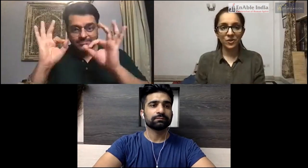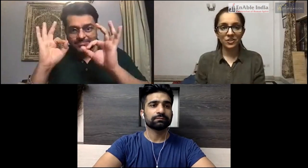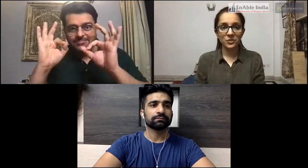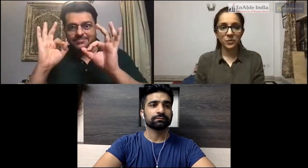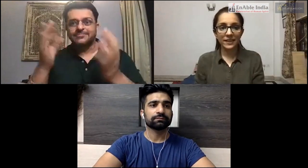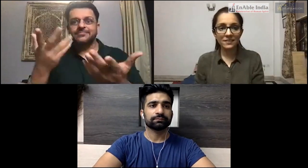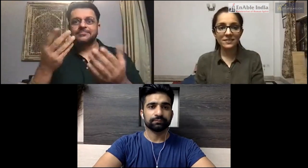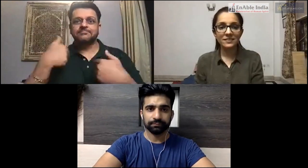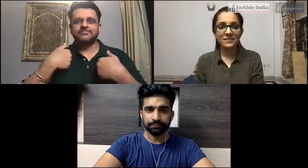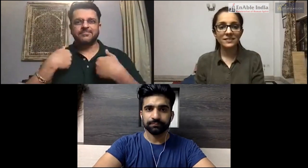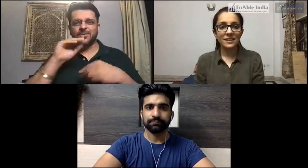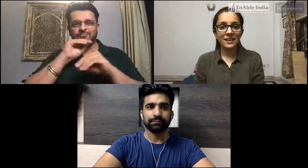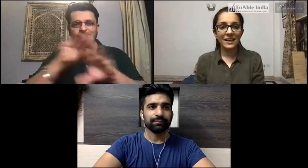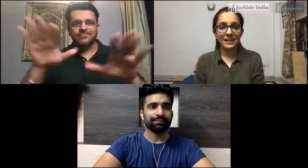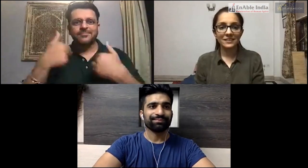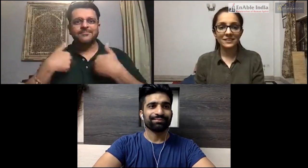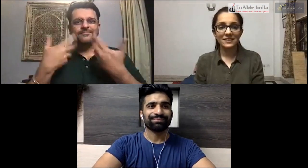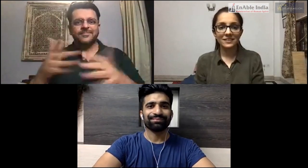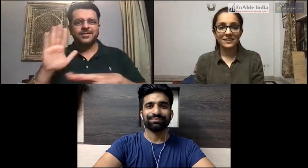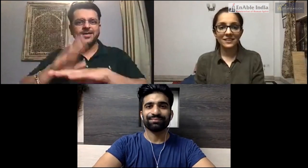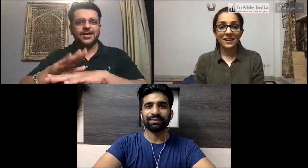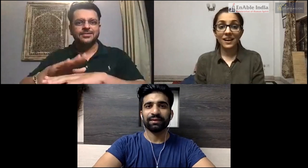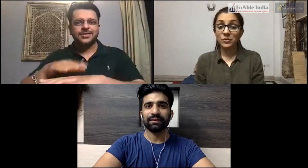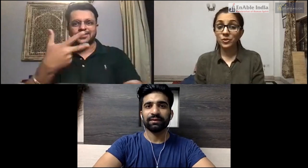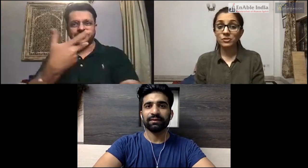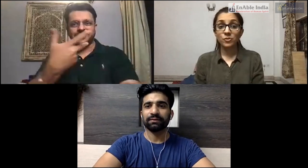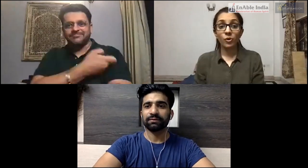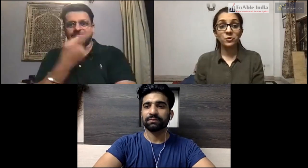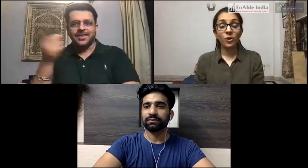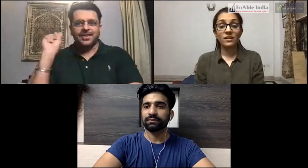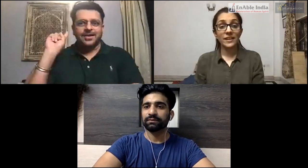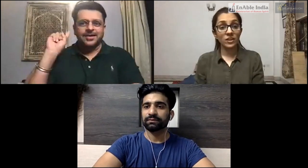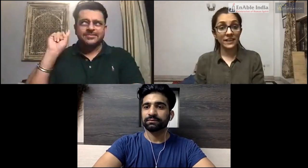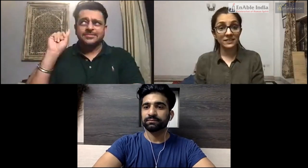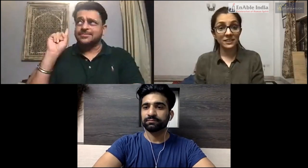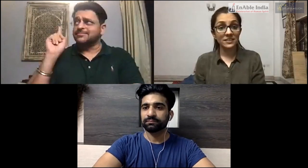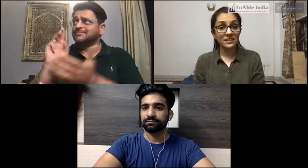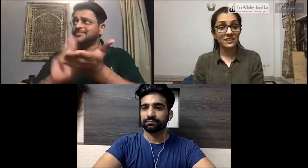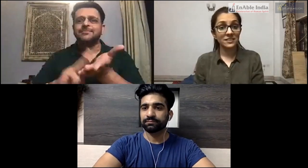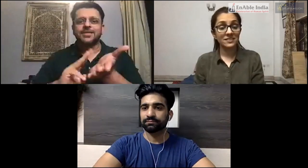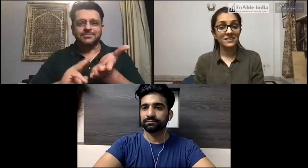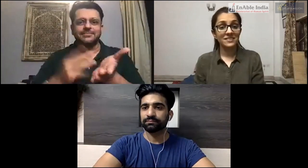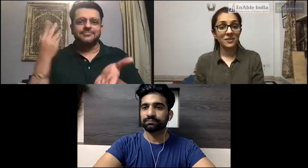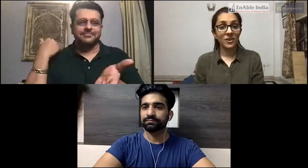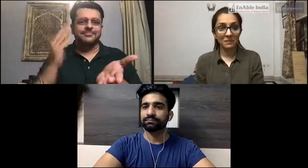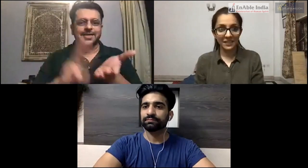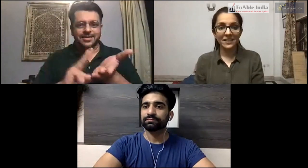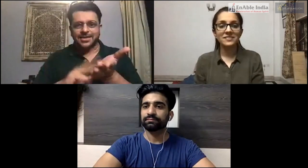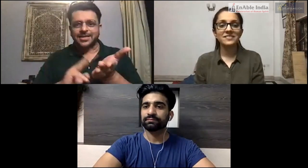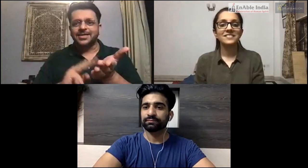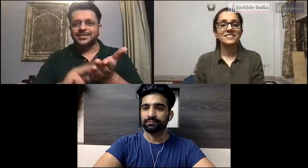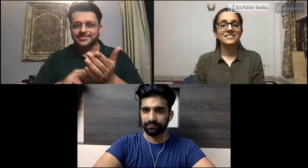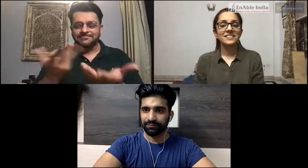I hope you're all doing well. And I wanted to inform you all, I got vaccinated on